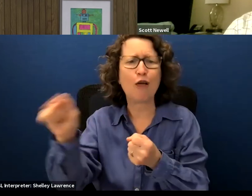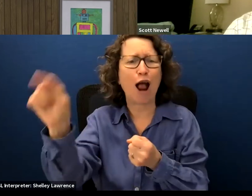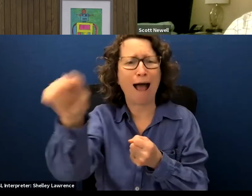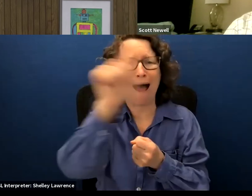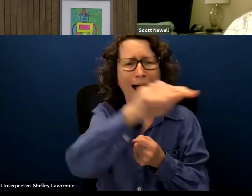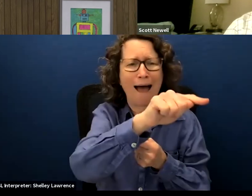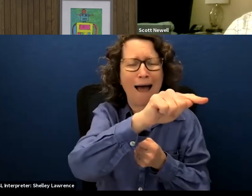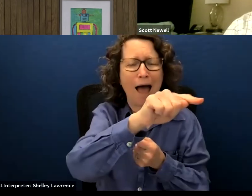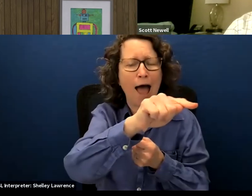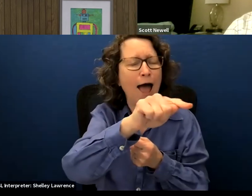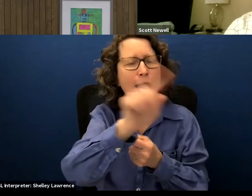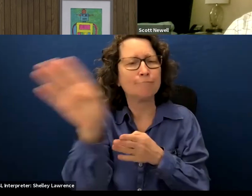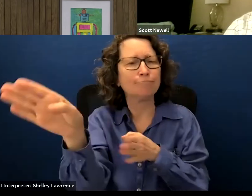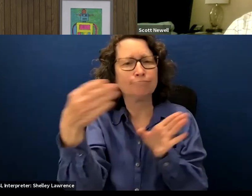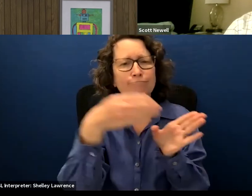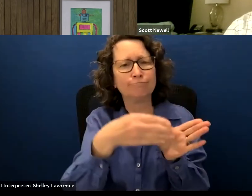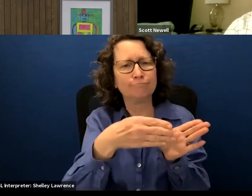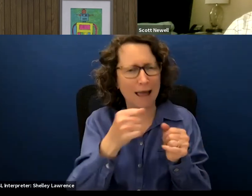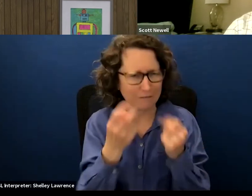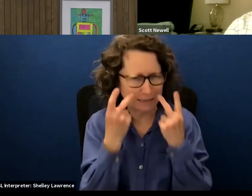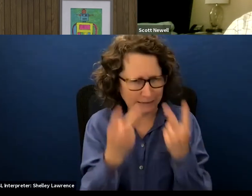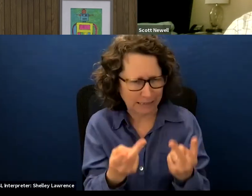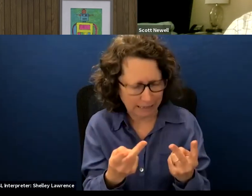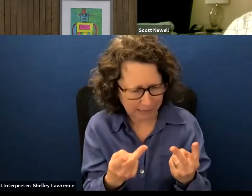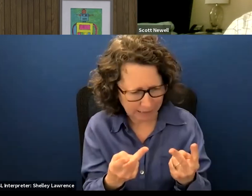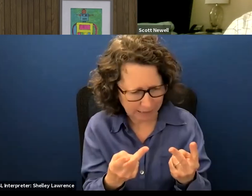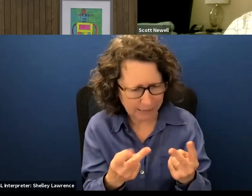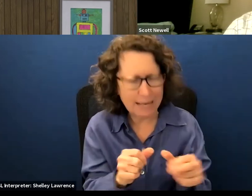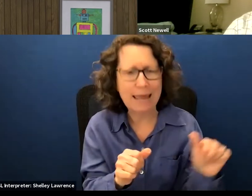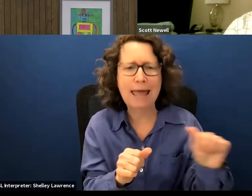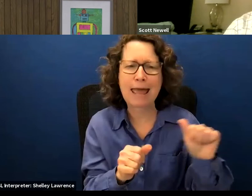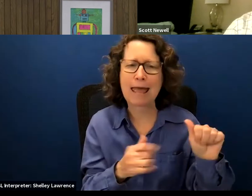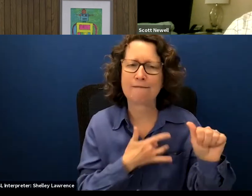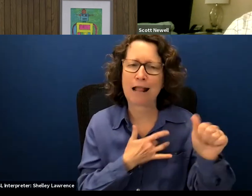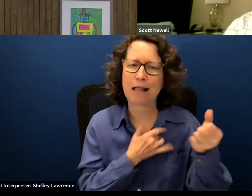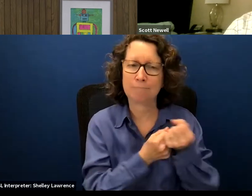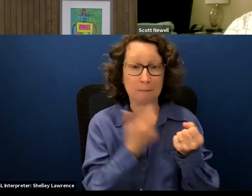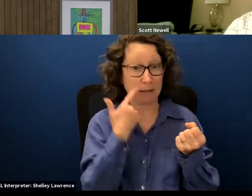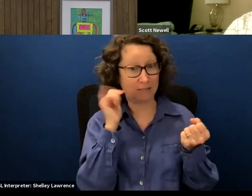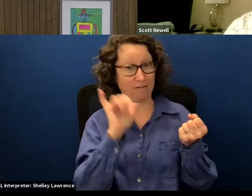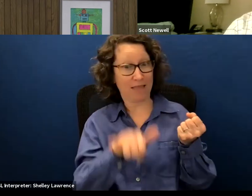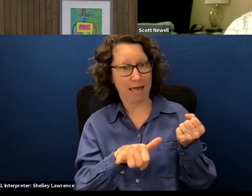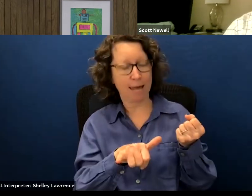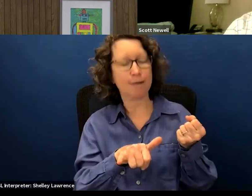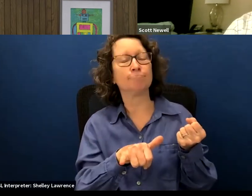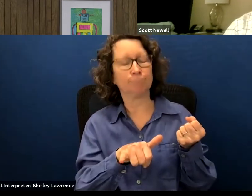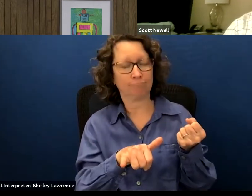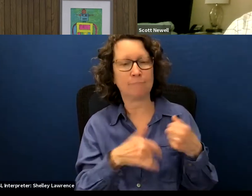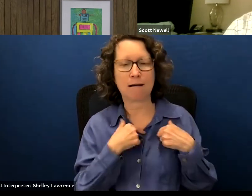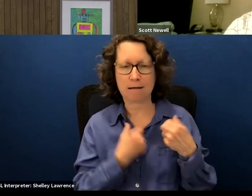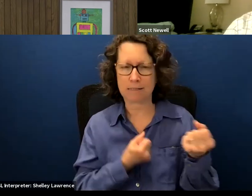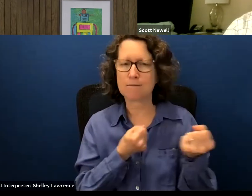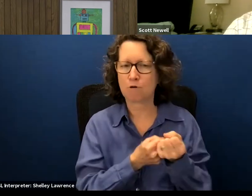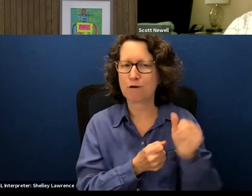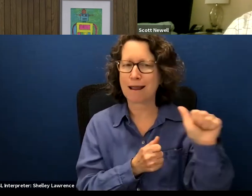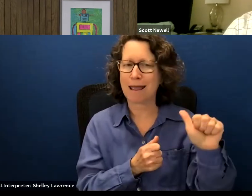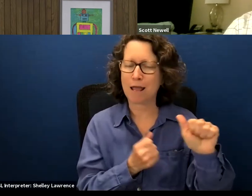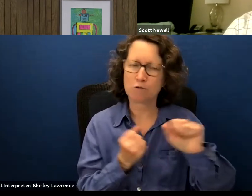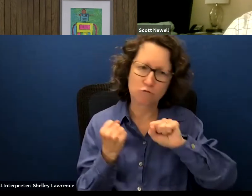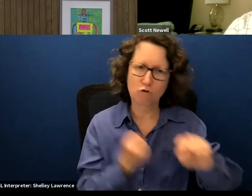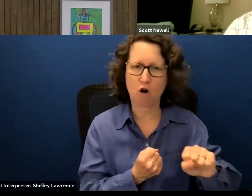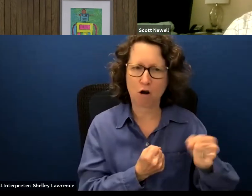scenarios have come and seen that in scenario A. So because of that, I do support it strongly.